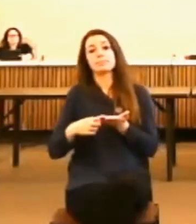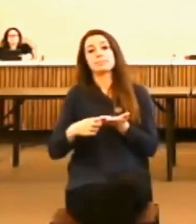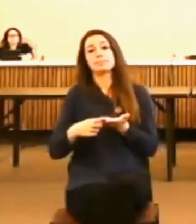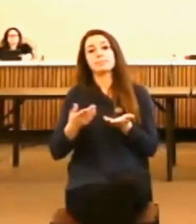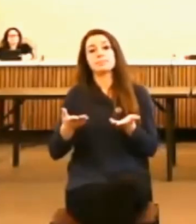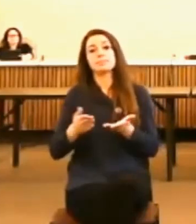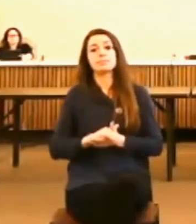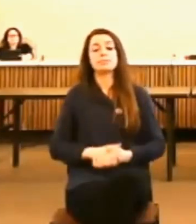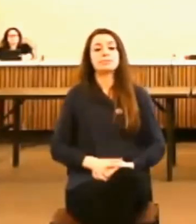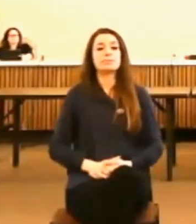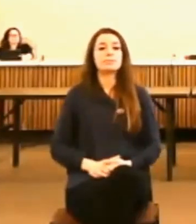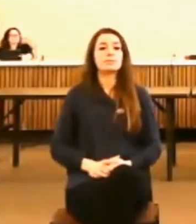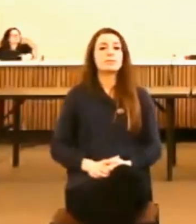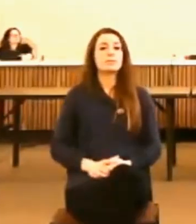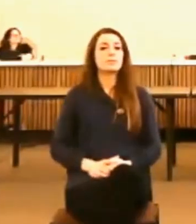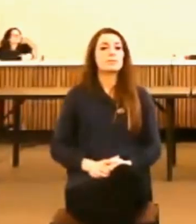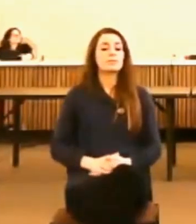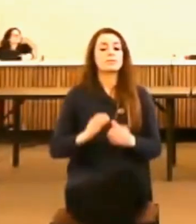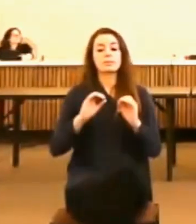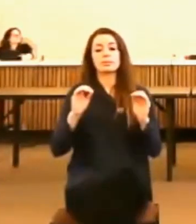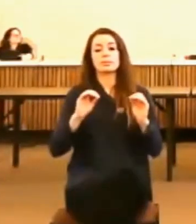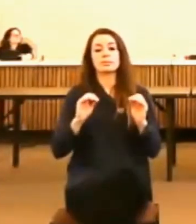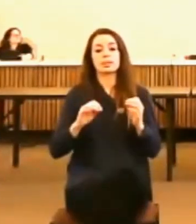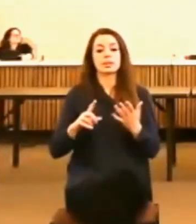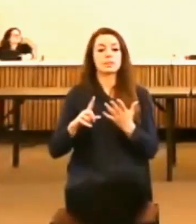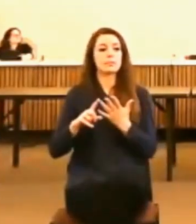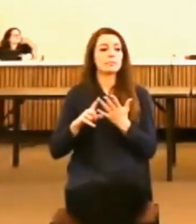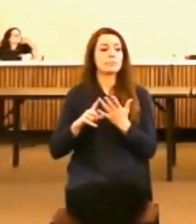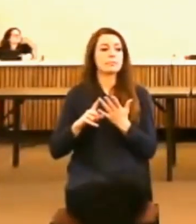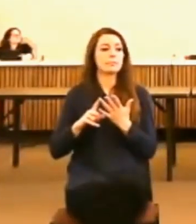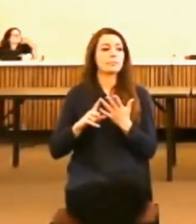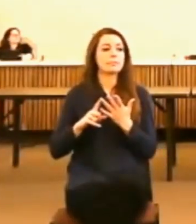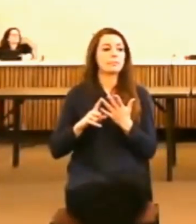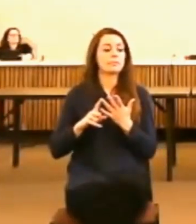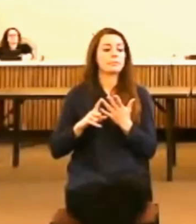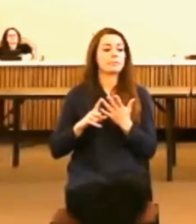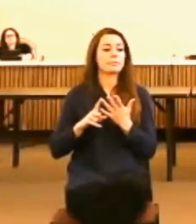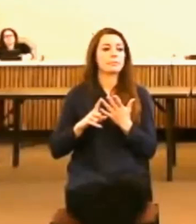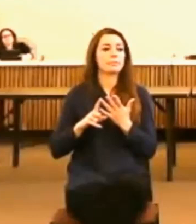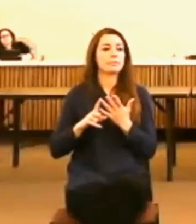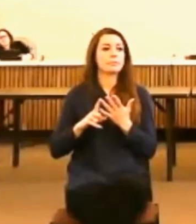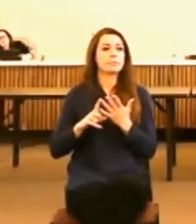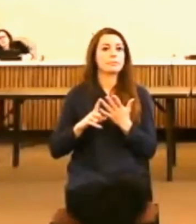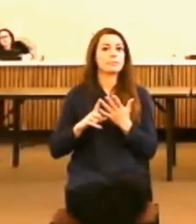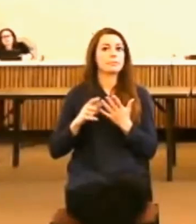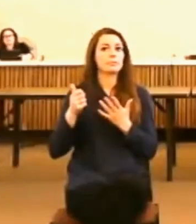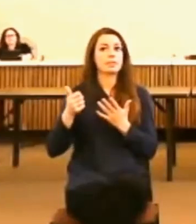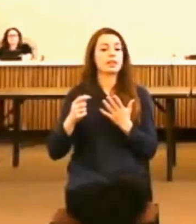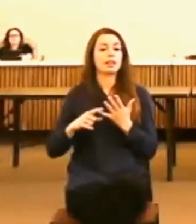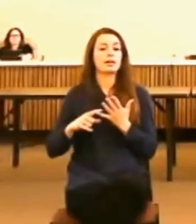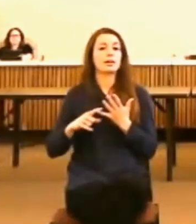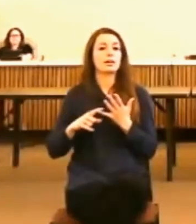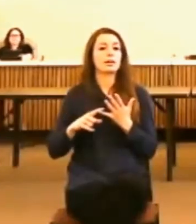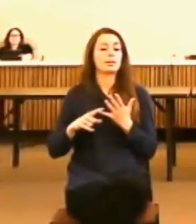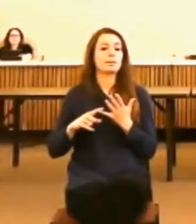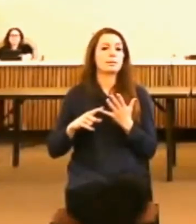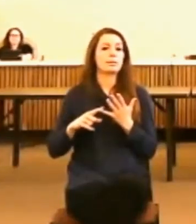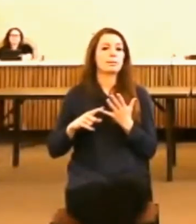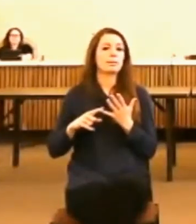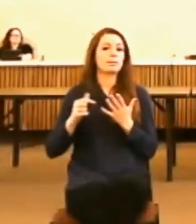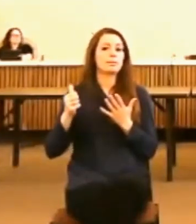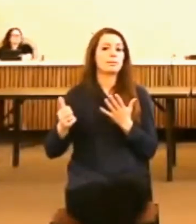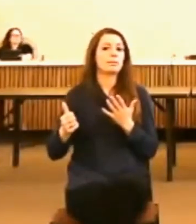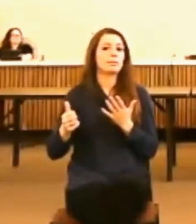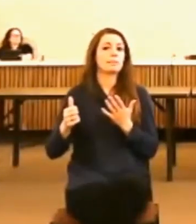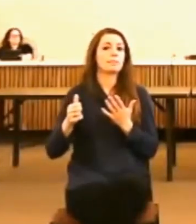the vicinity of the reactor itself, and the other in Chernobyl, about 15 kilometers away.